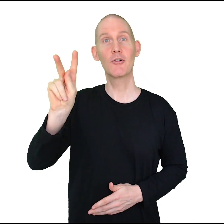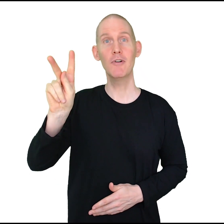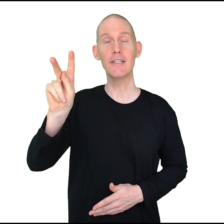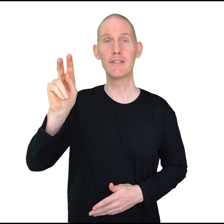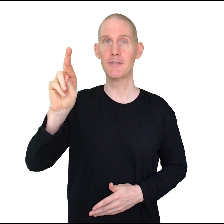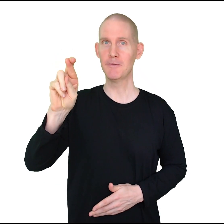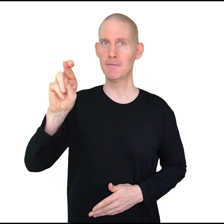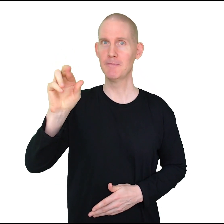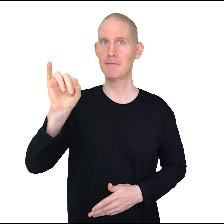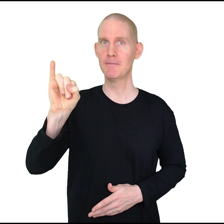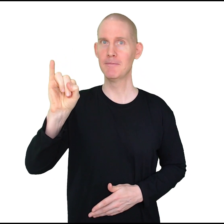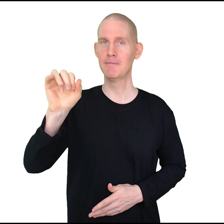KRIS.